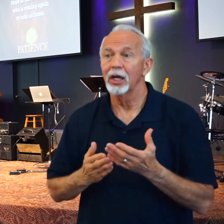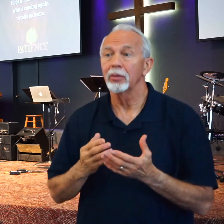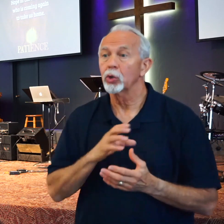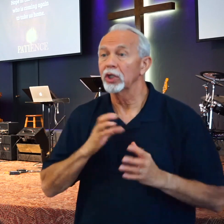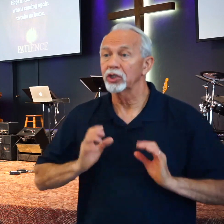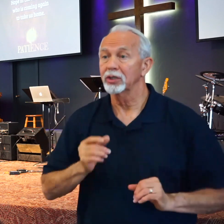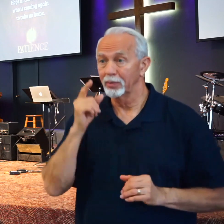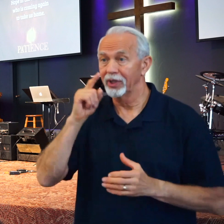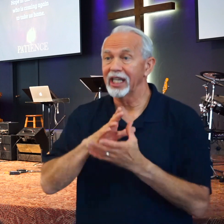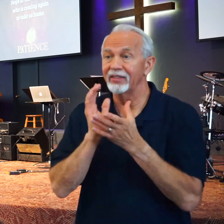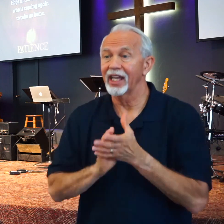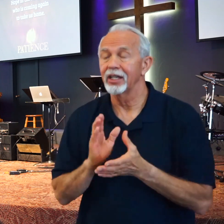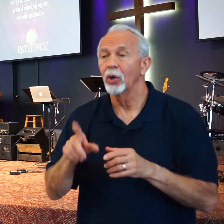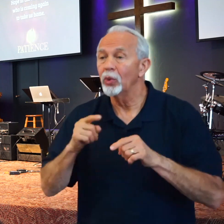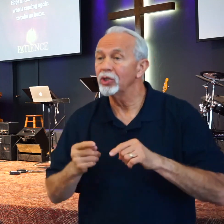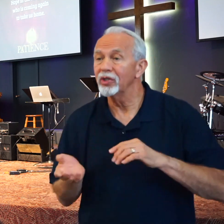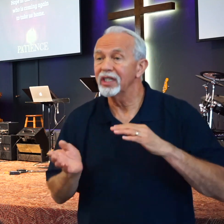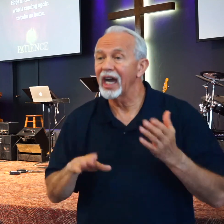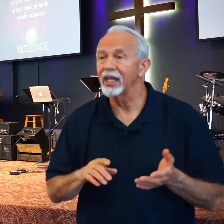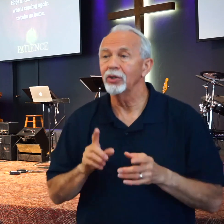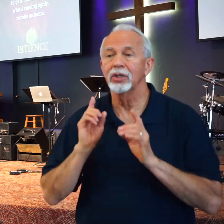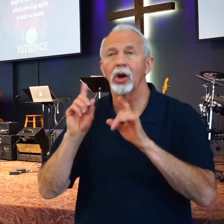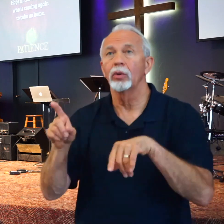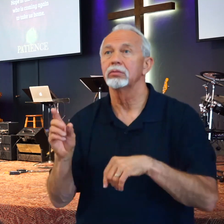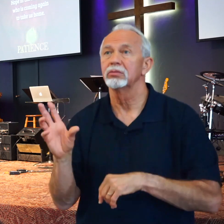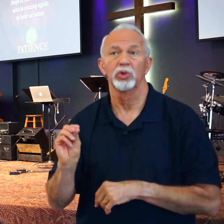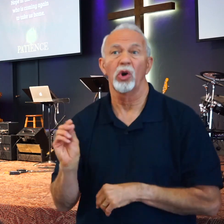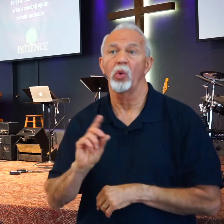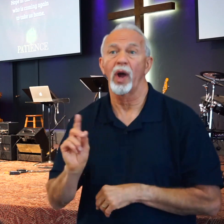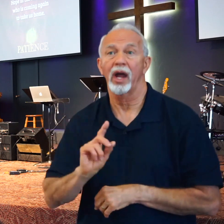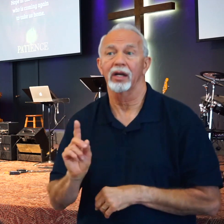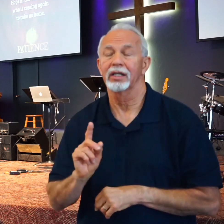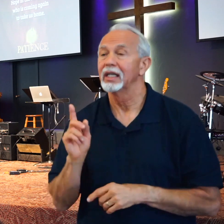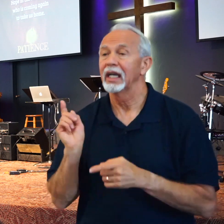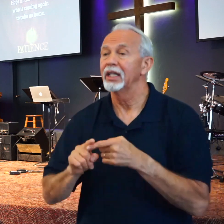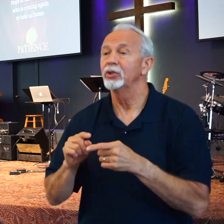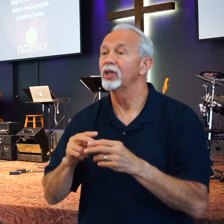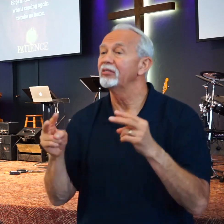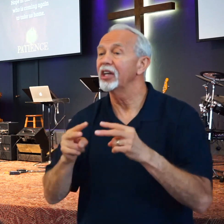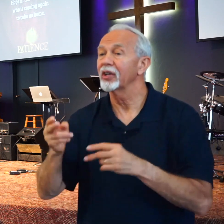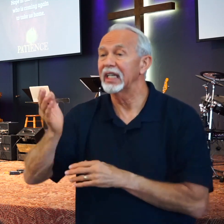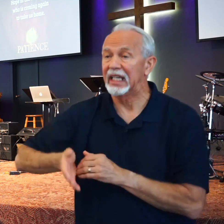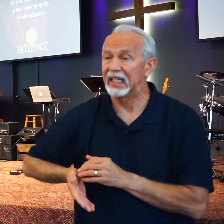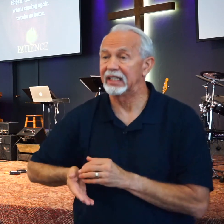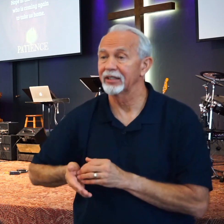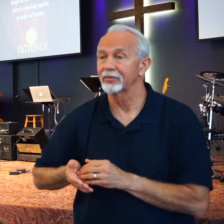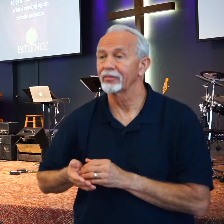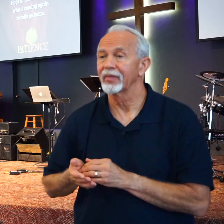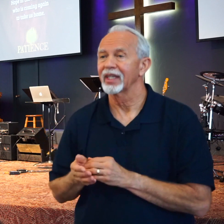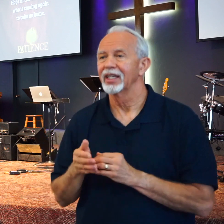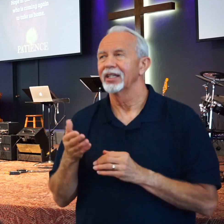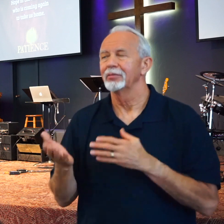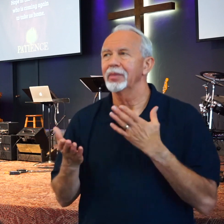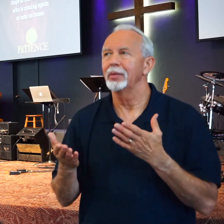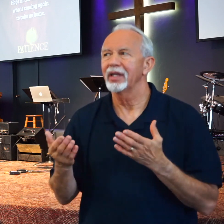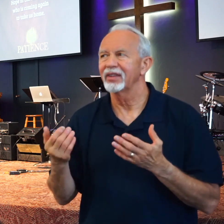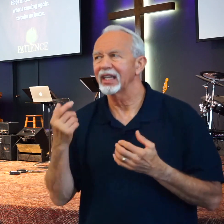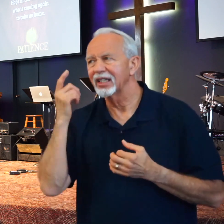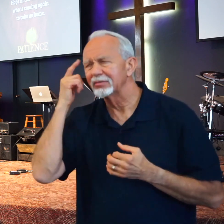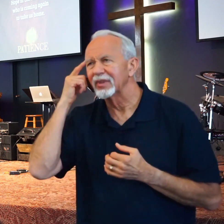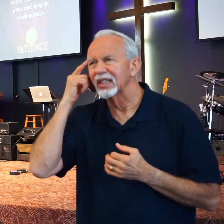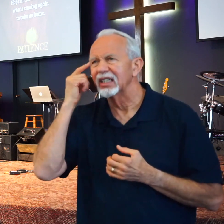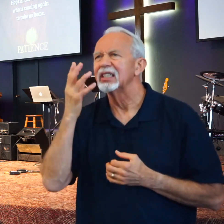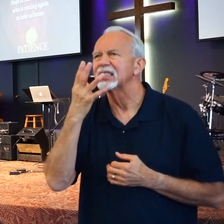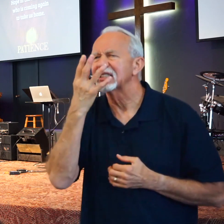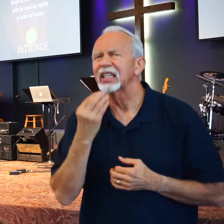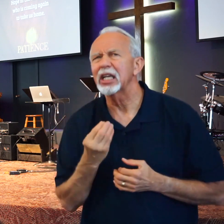that, that when you die, you are unaware until the very, very end. They may take the euphemism of sleeping